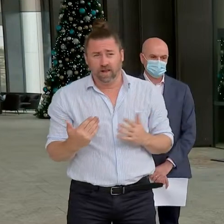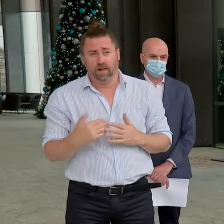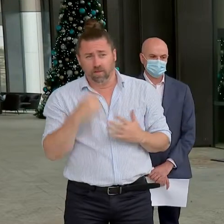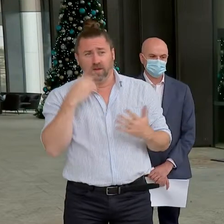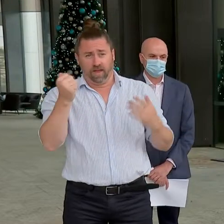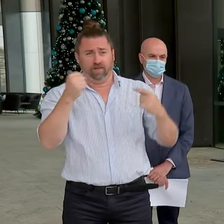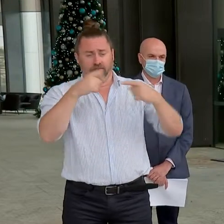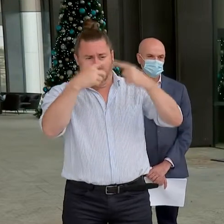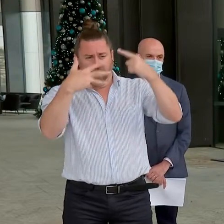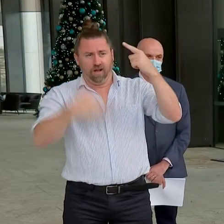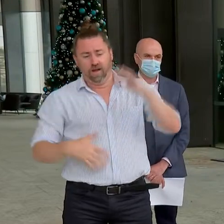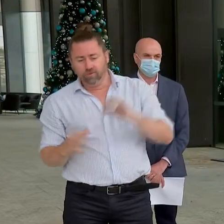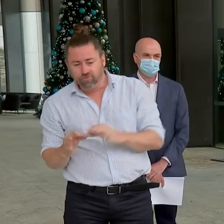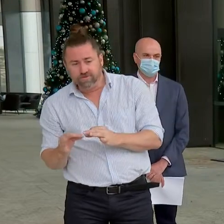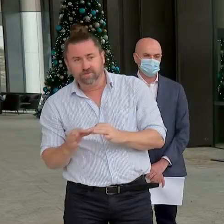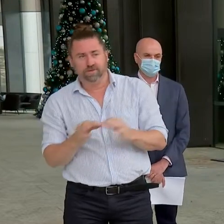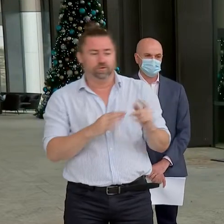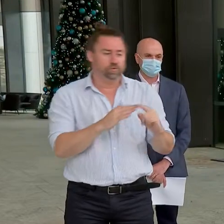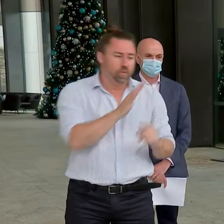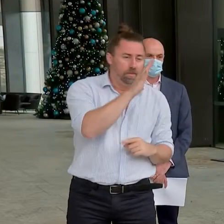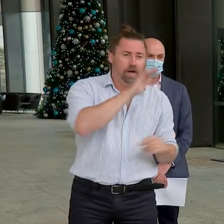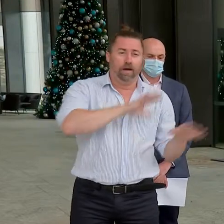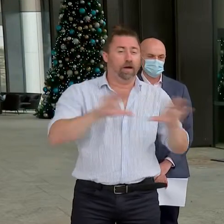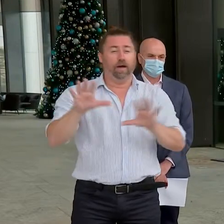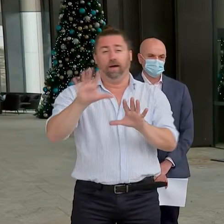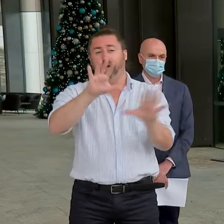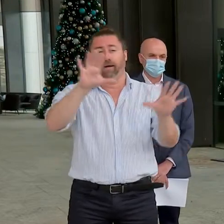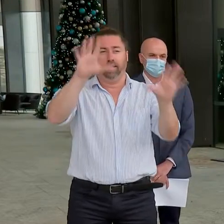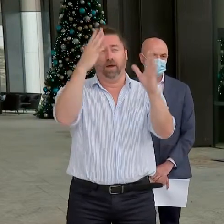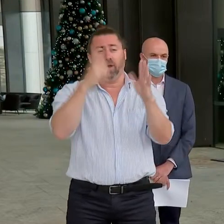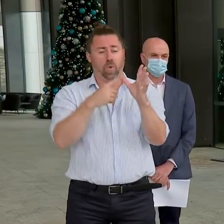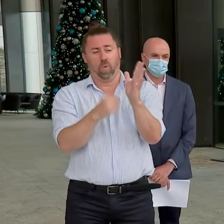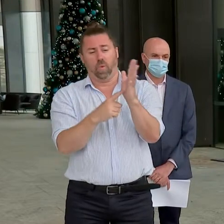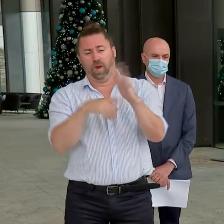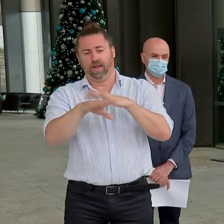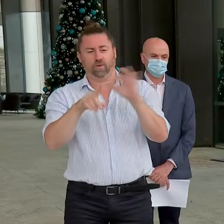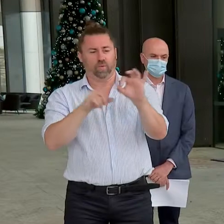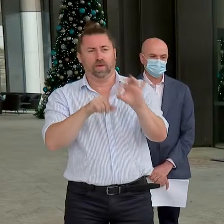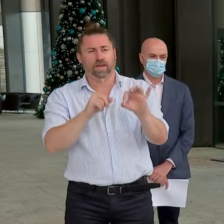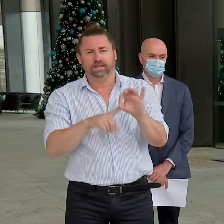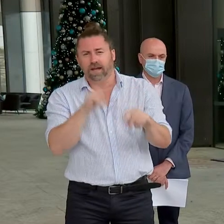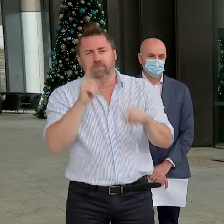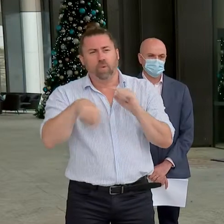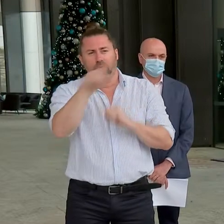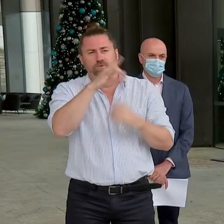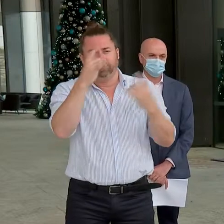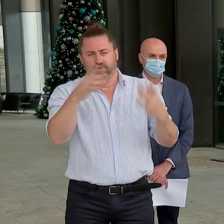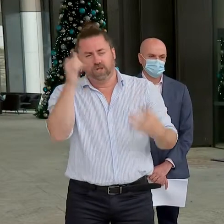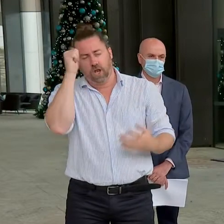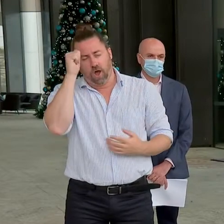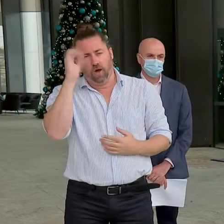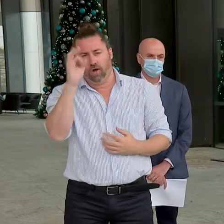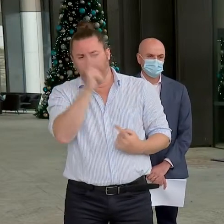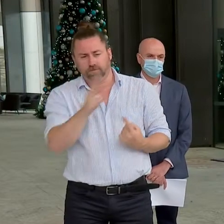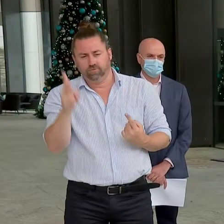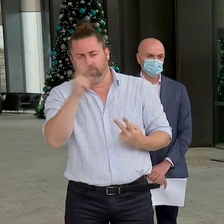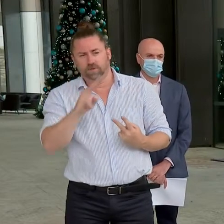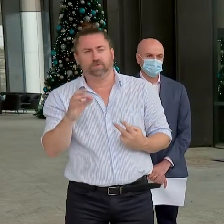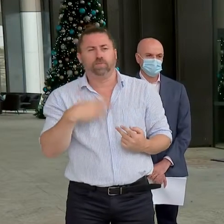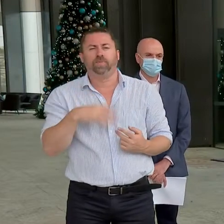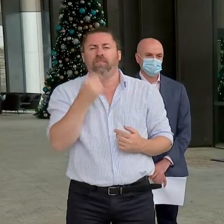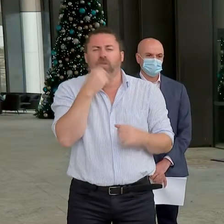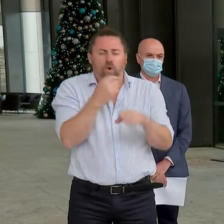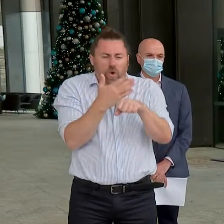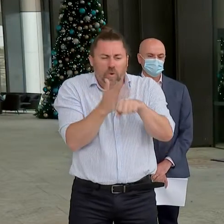of the other LGAs. Many of these are existing LGAs that have already reported positive cases, but there are some new sites. I do want to